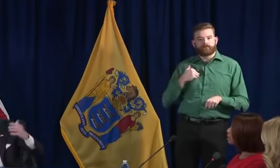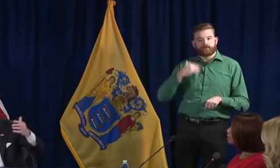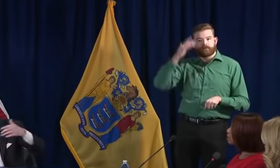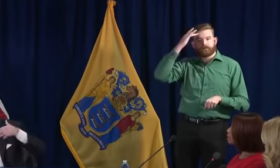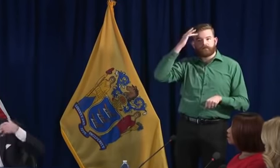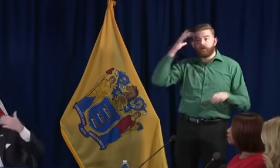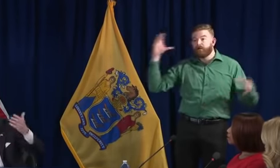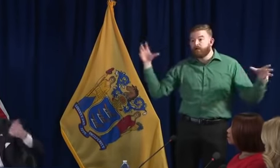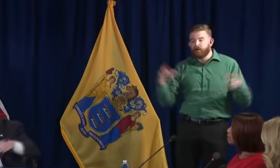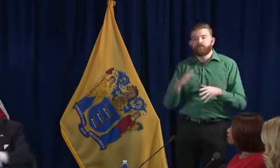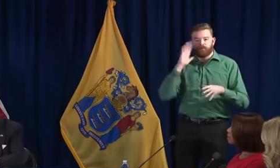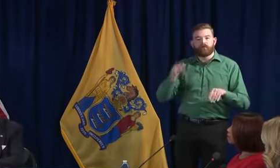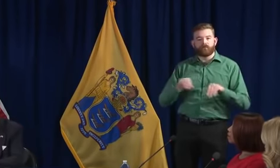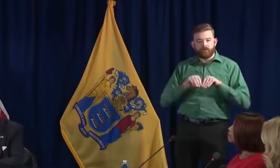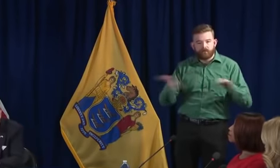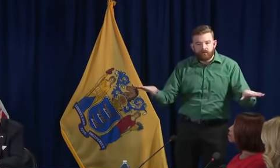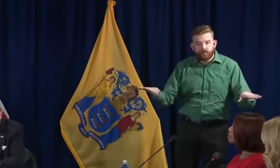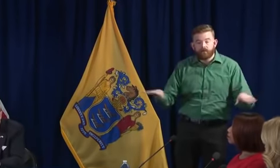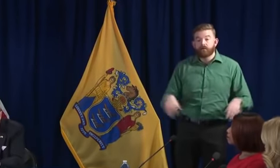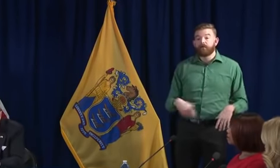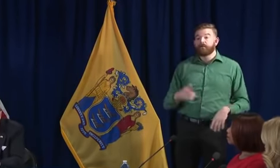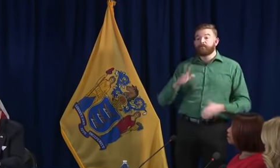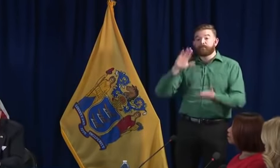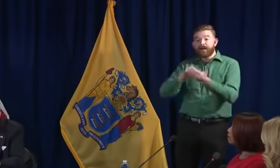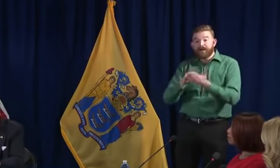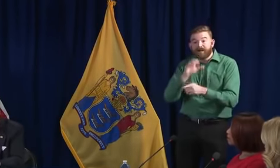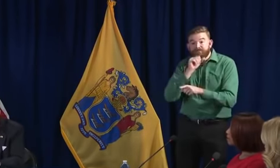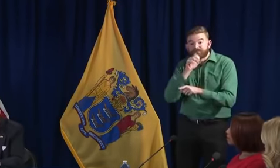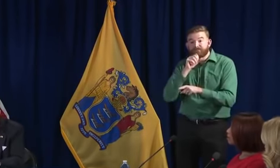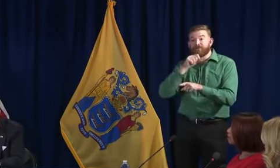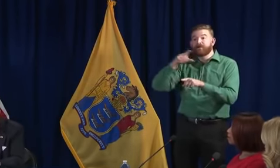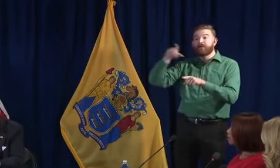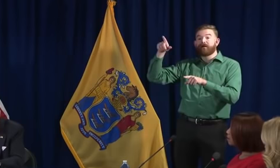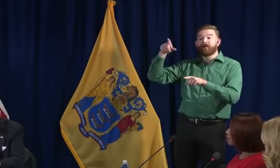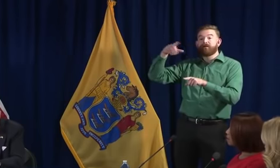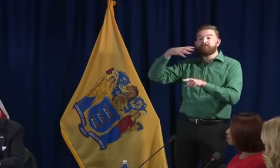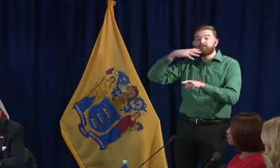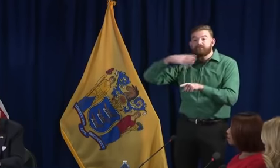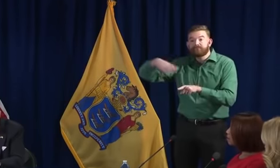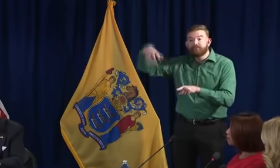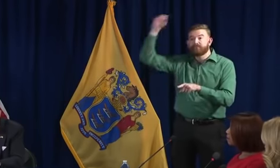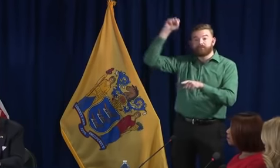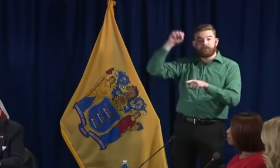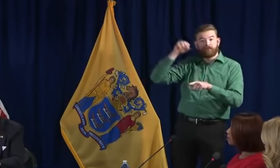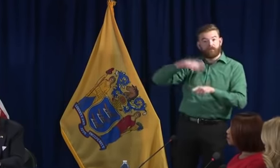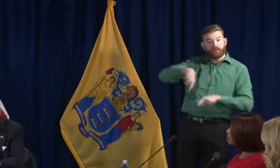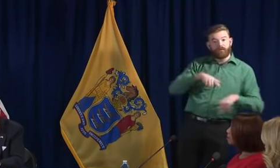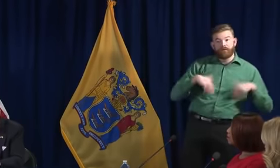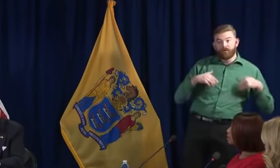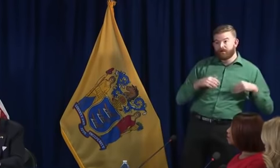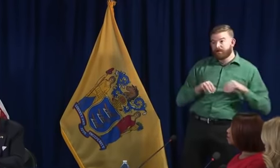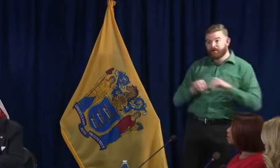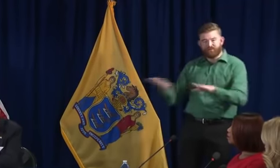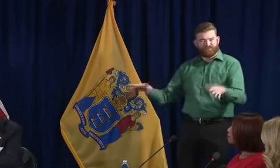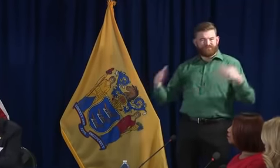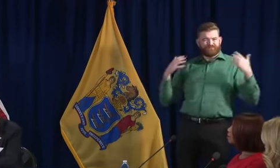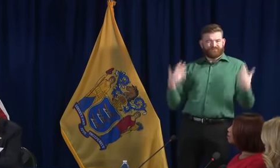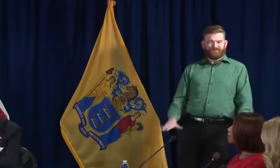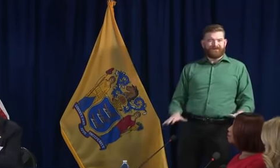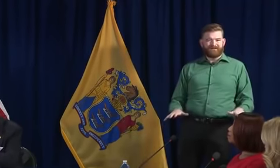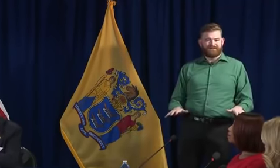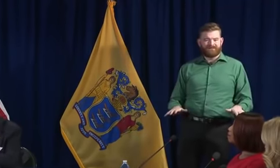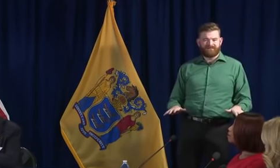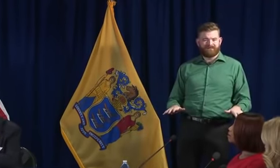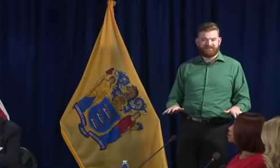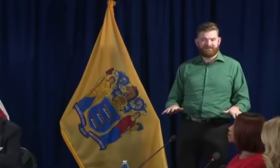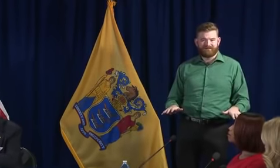even interactions with older generations. I take personal responsibility for the public health and safety of our state. And